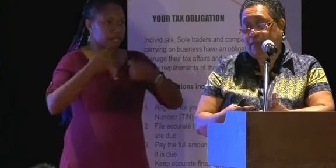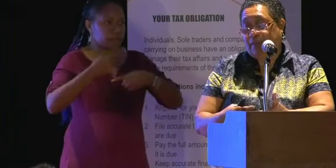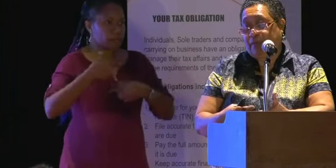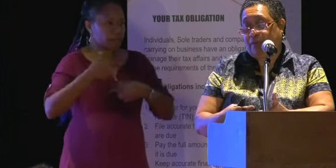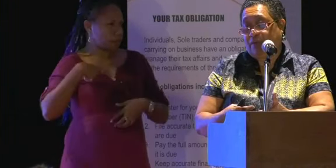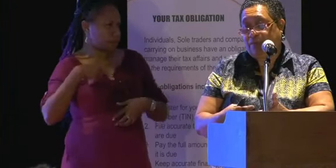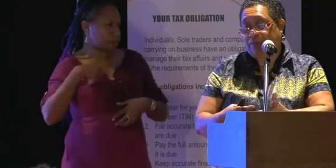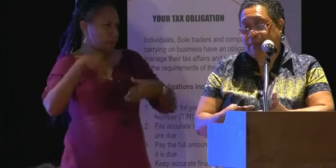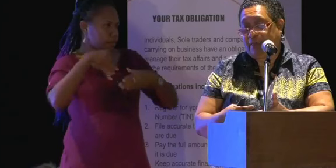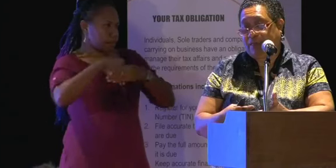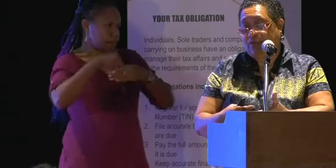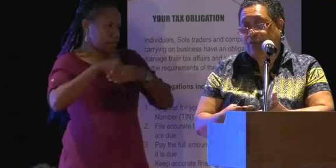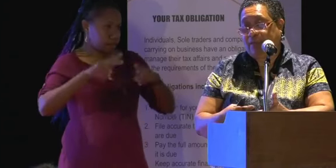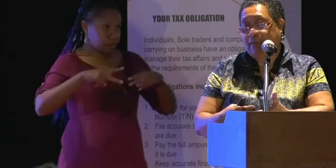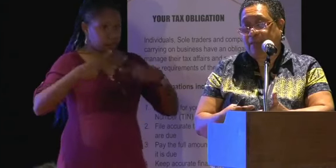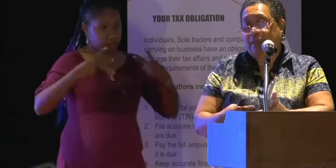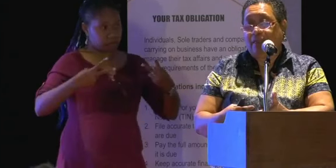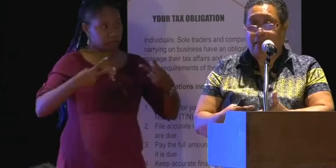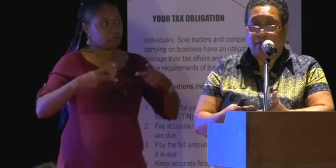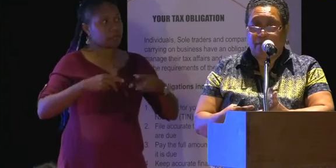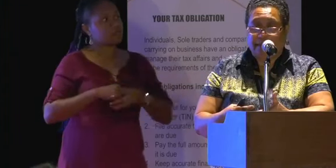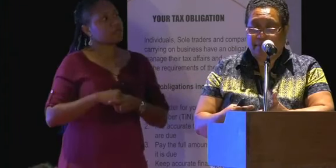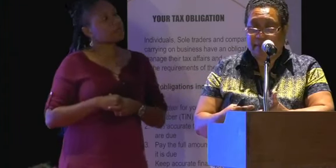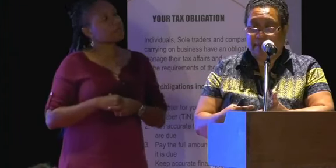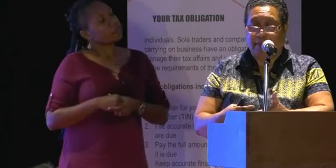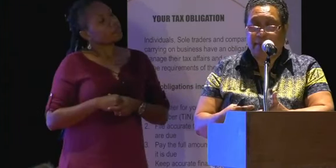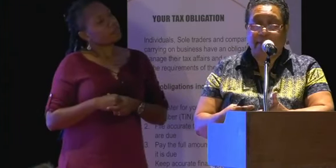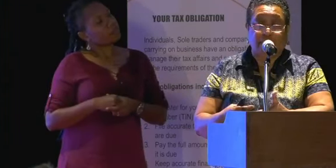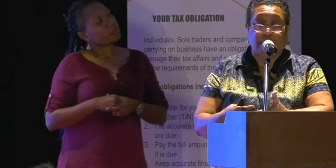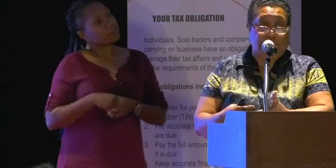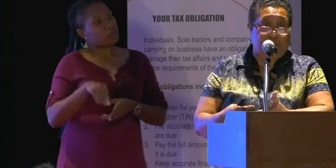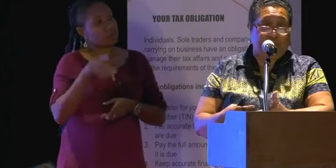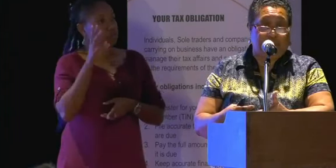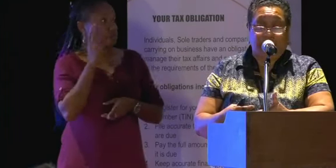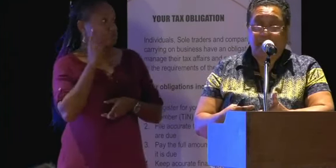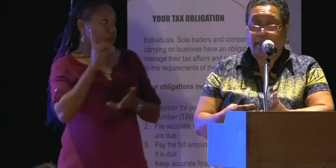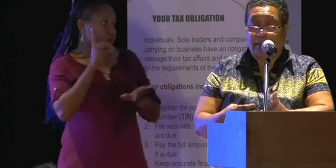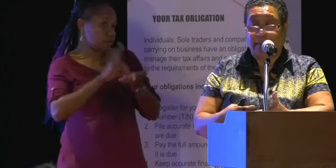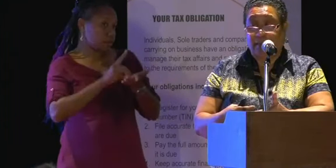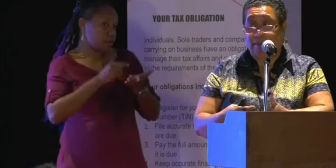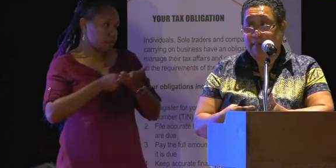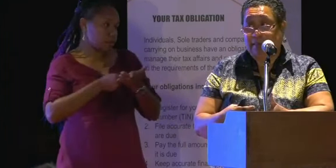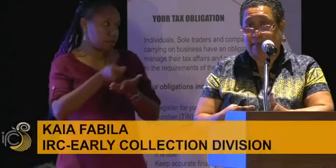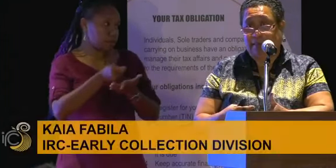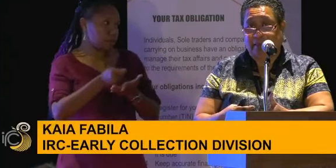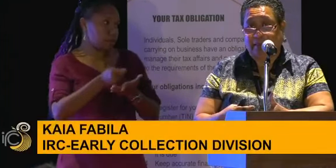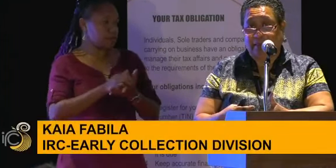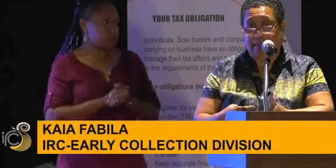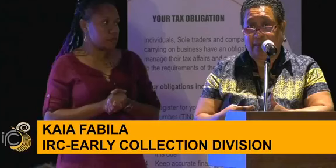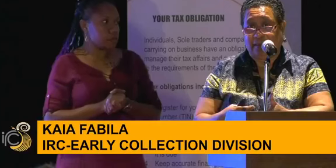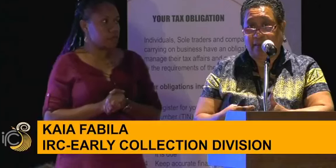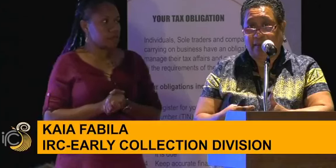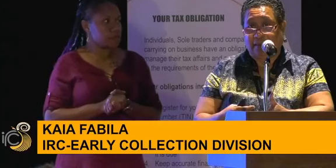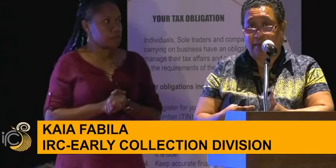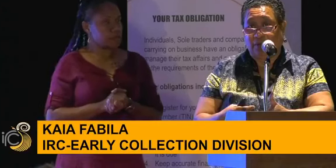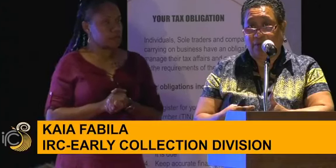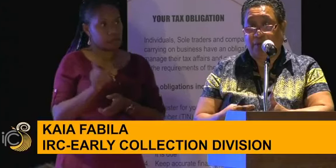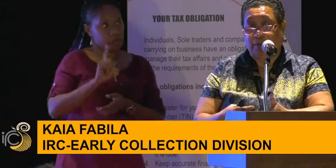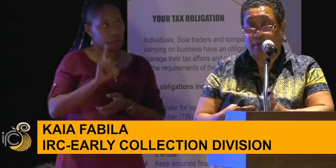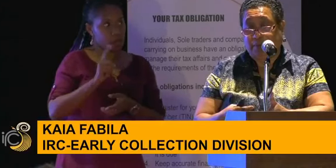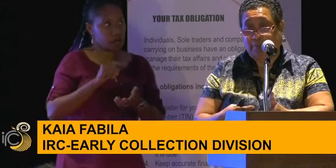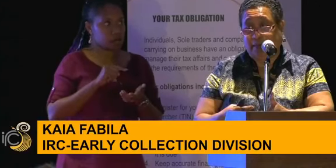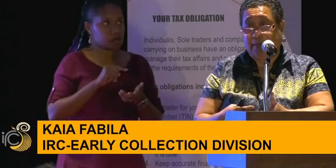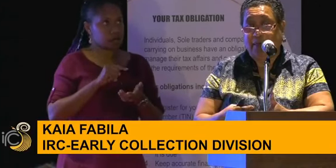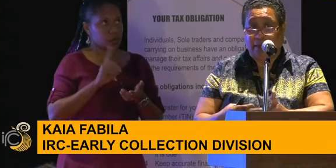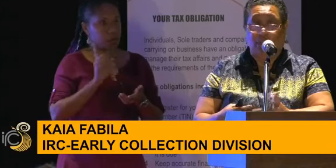for the lodgement schedule, and you must make the payment of the estimated taxes that you